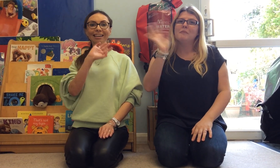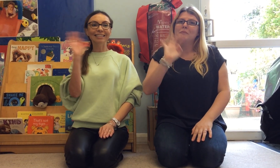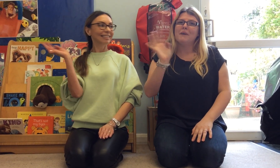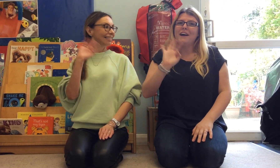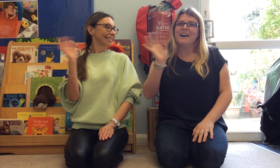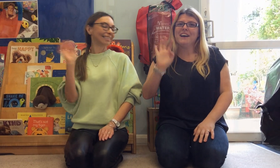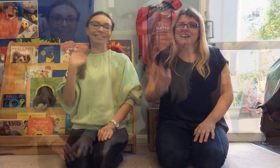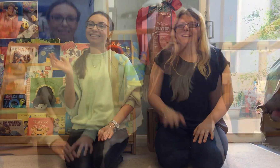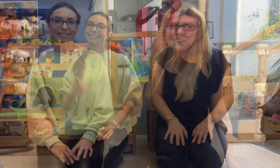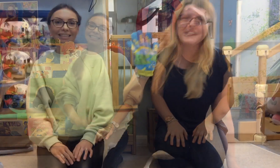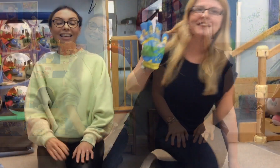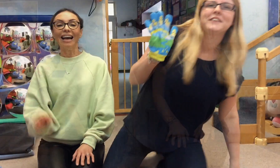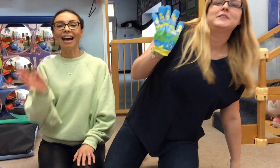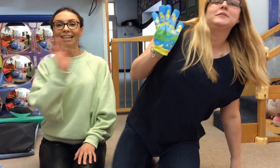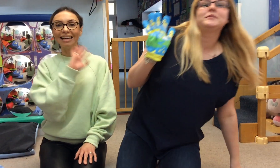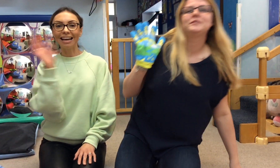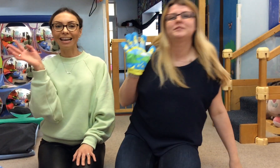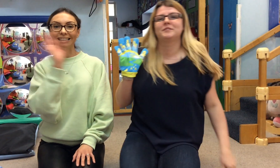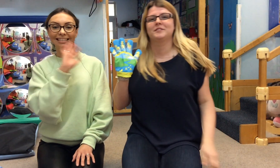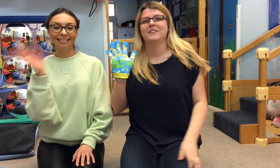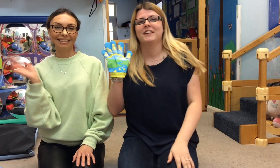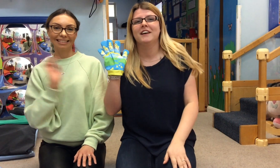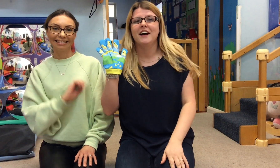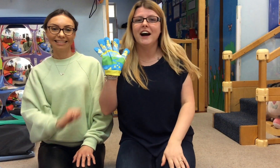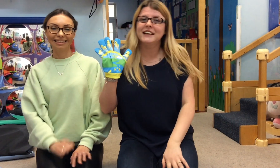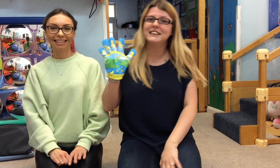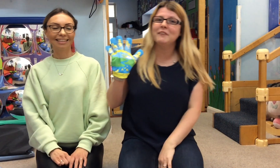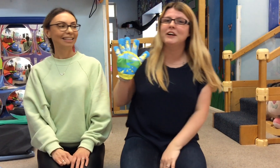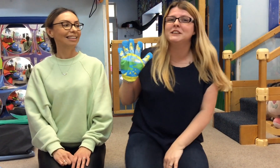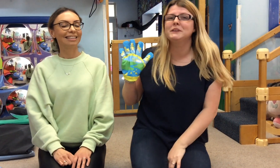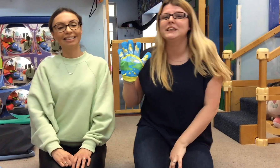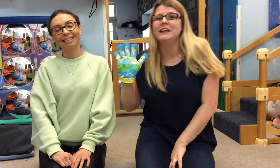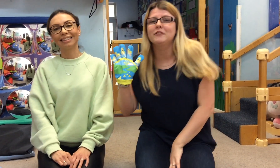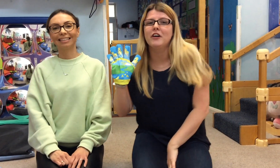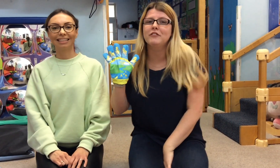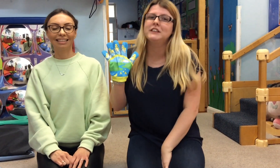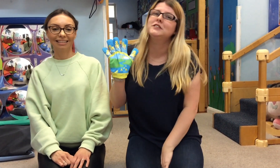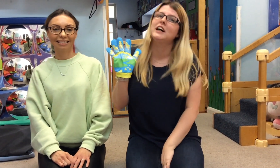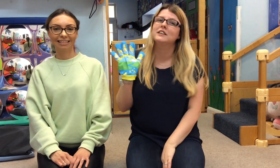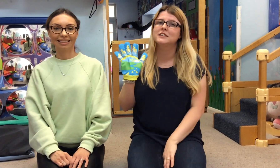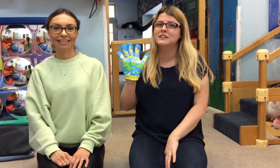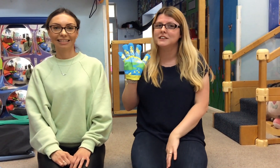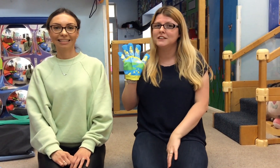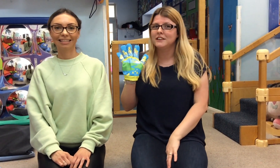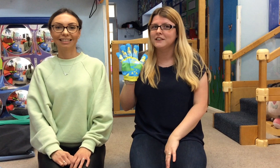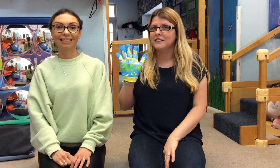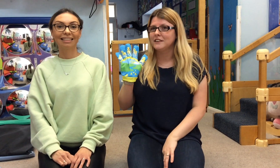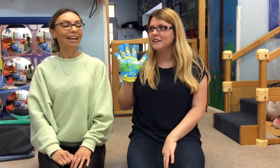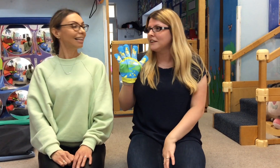everyone. Bye. Hi, guys. Hi. Today we're going to be singing Five Little Ducks. Let's